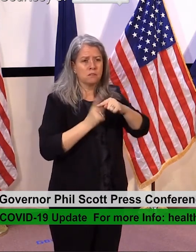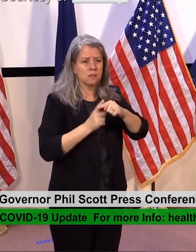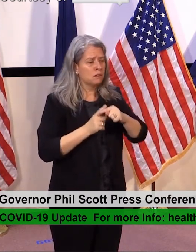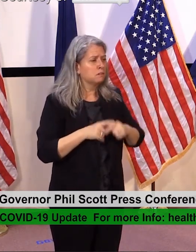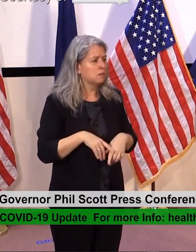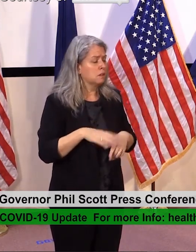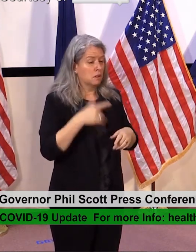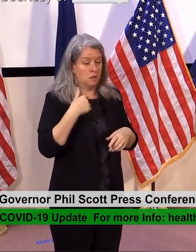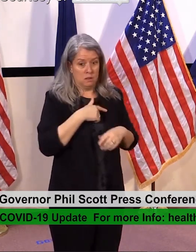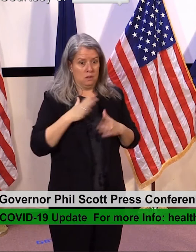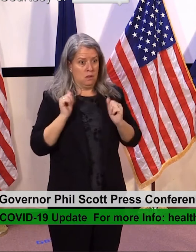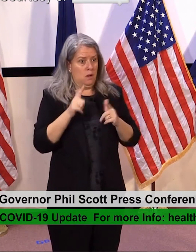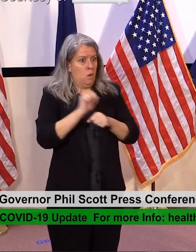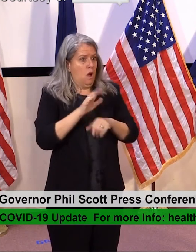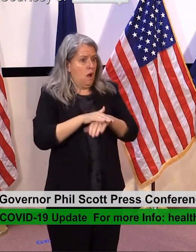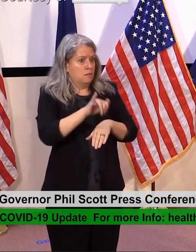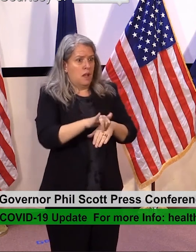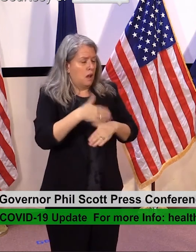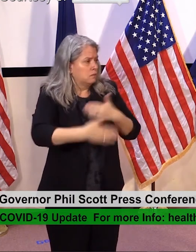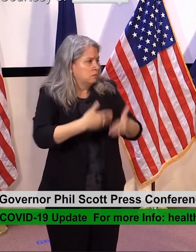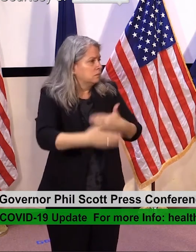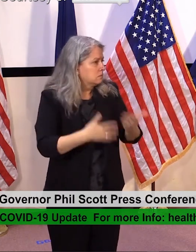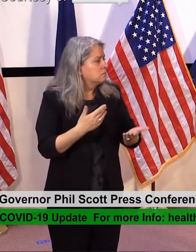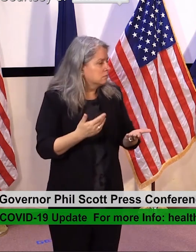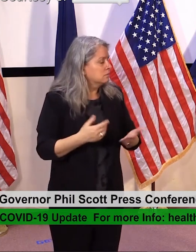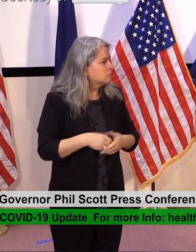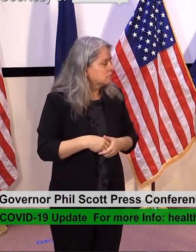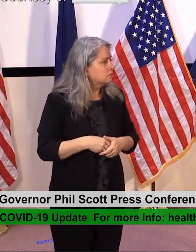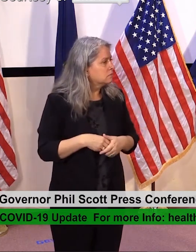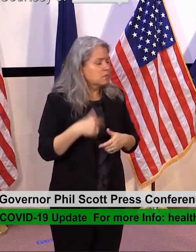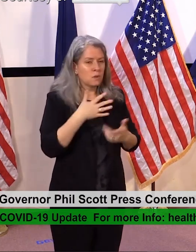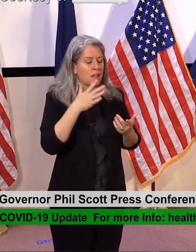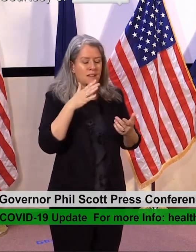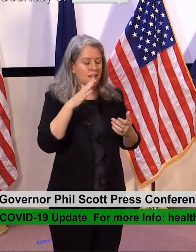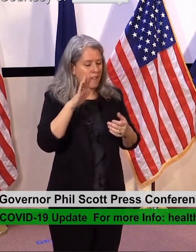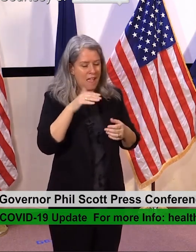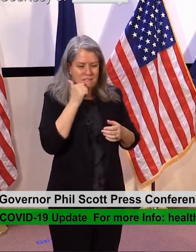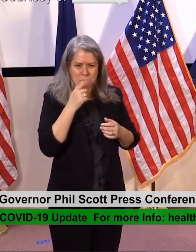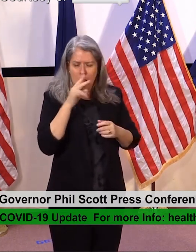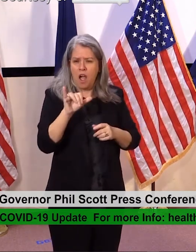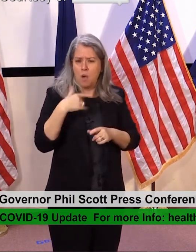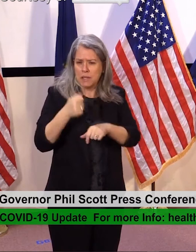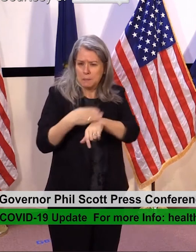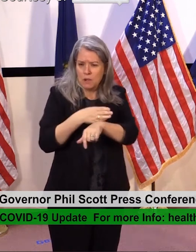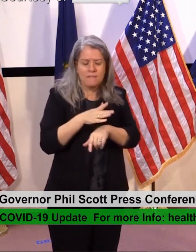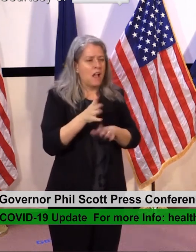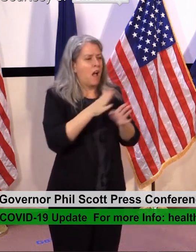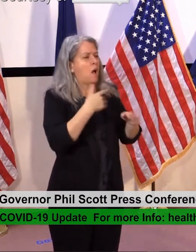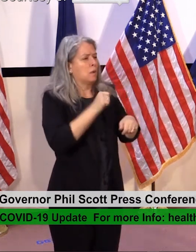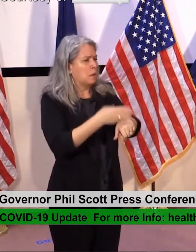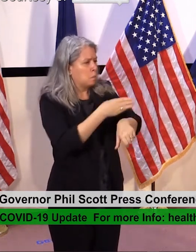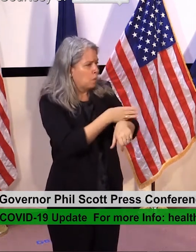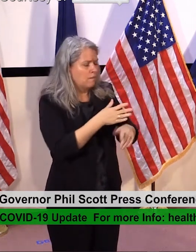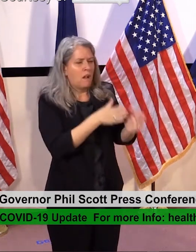working on this. I am as well, and we're finding opportunities every day, and we continue to work